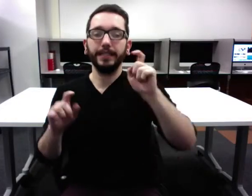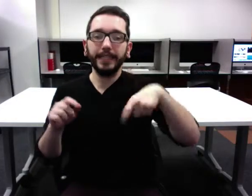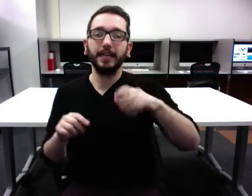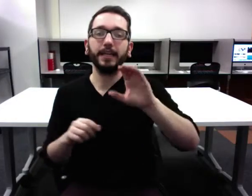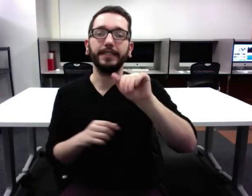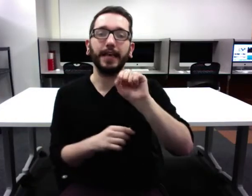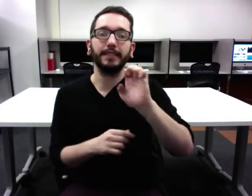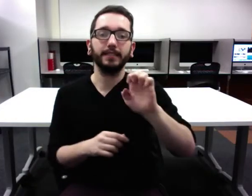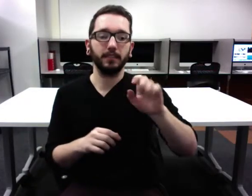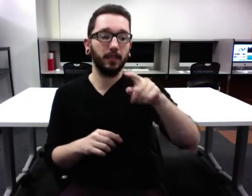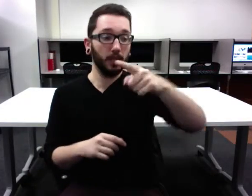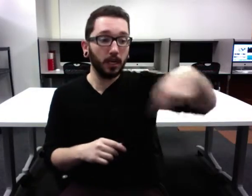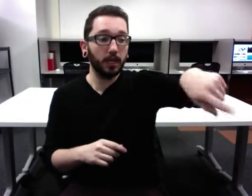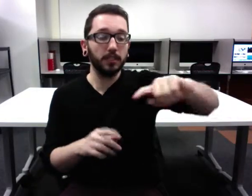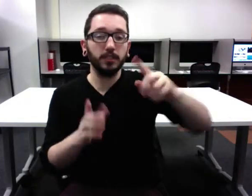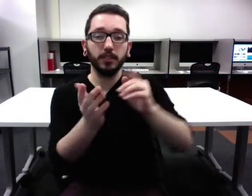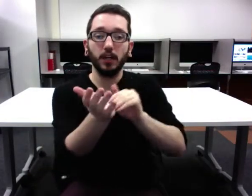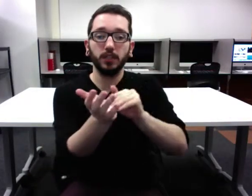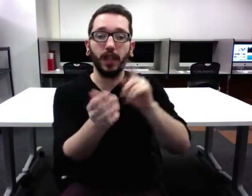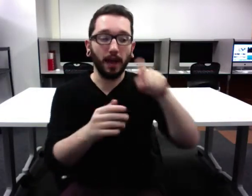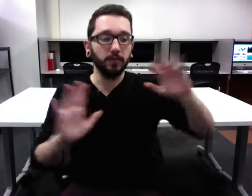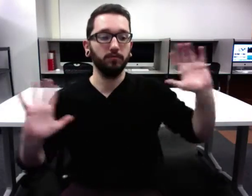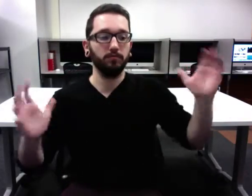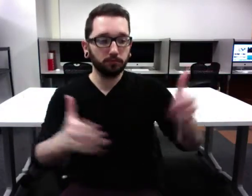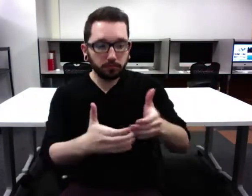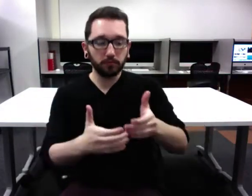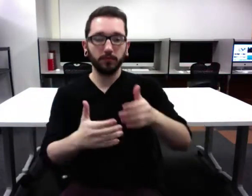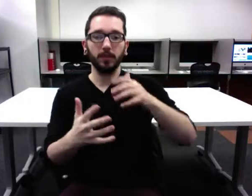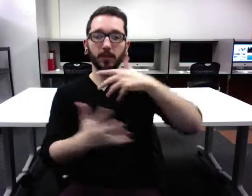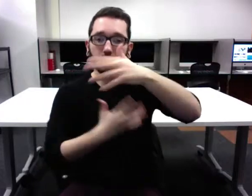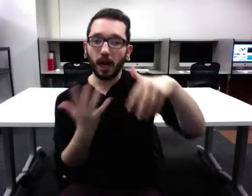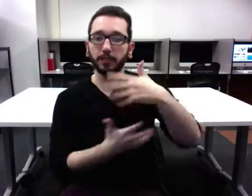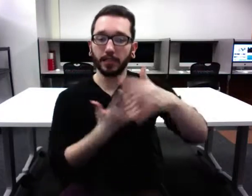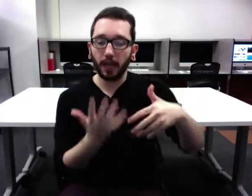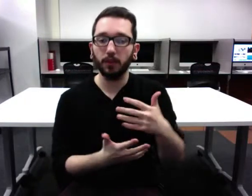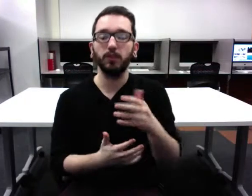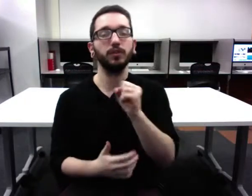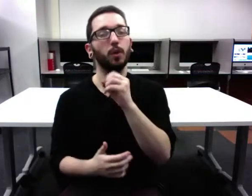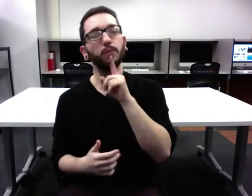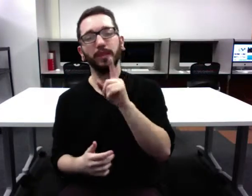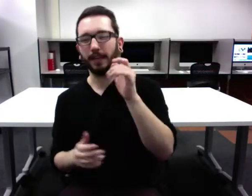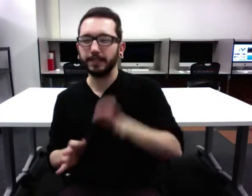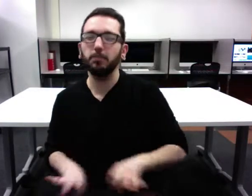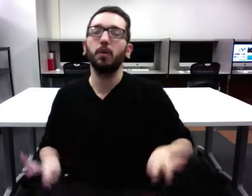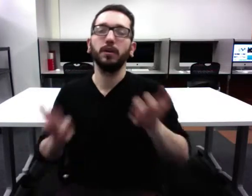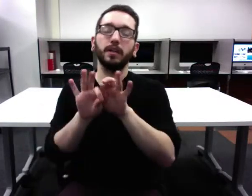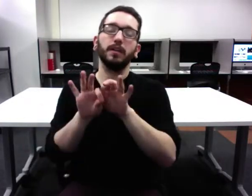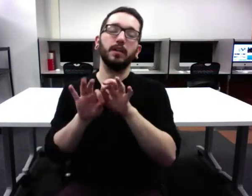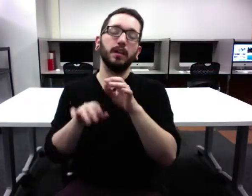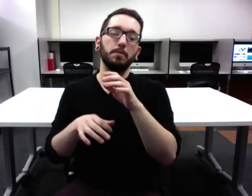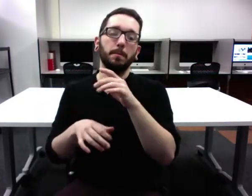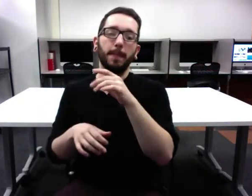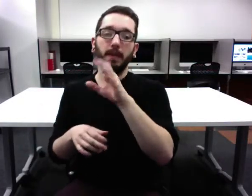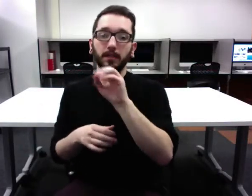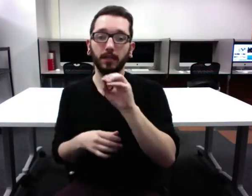together. There are also, if you will, there's things that are pushing people toward complementary medicine, and then there's something that kind of